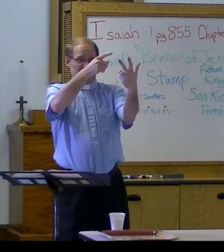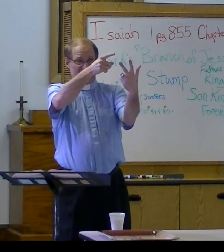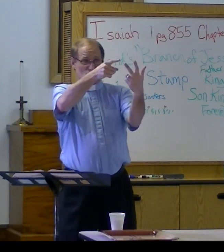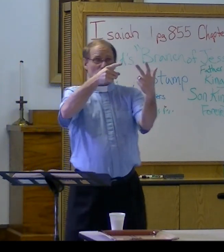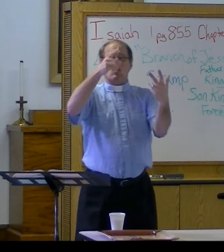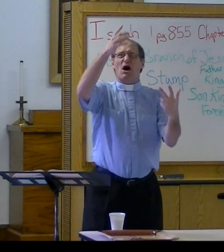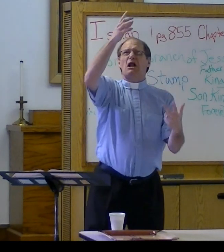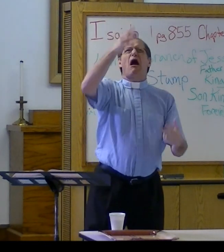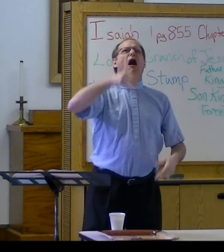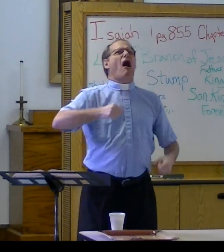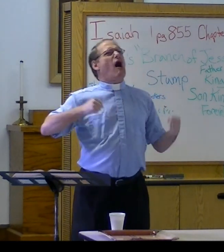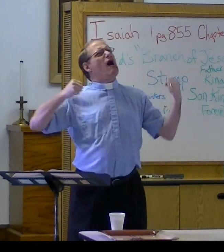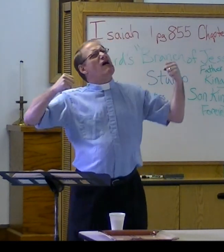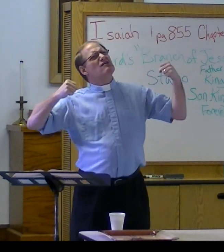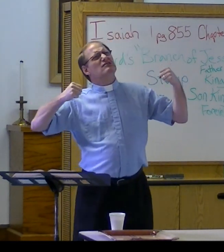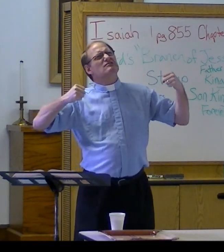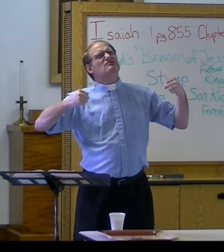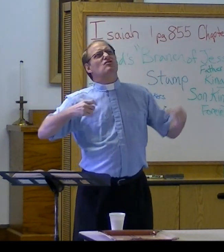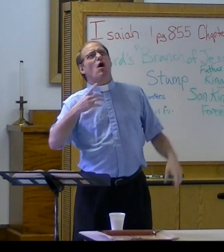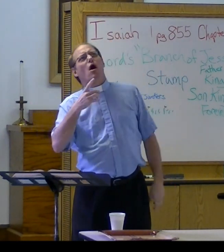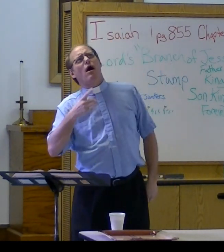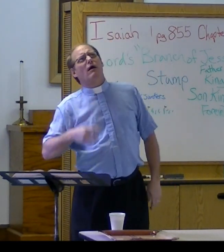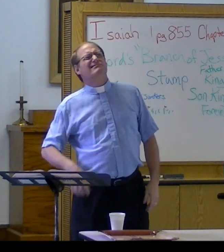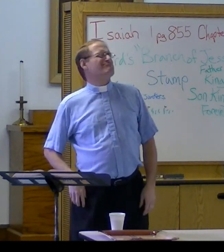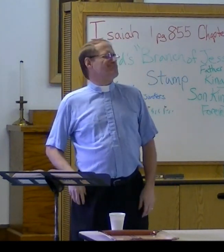Strongest, third one, strong.